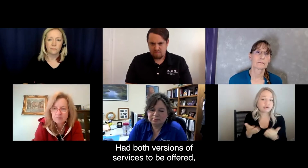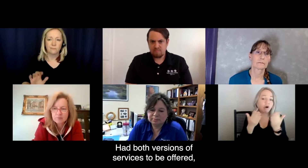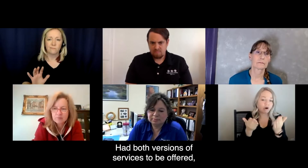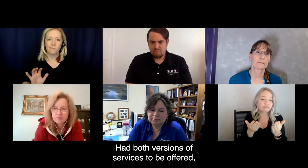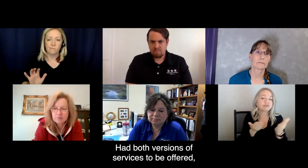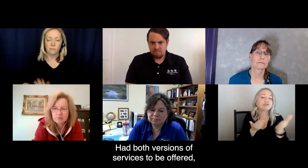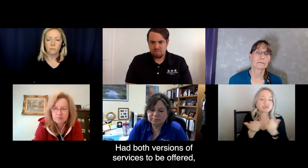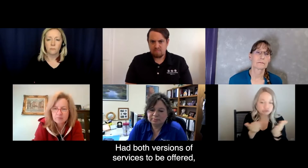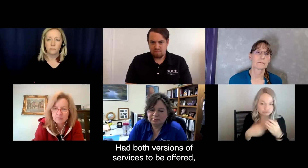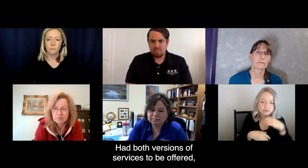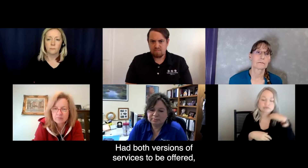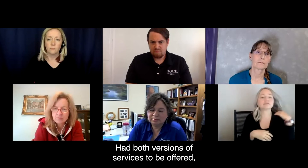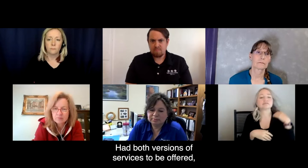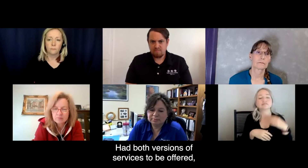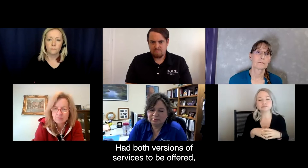had both